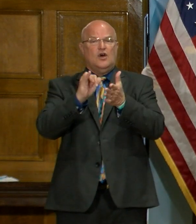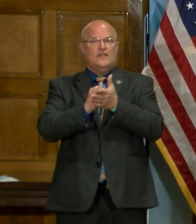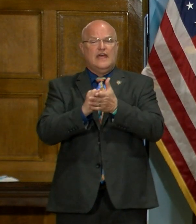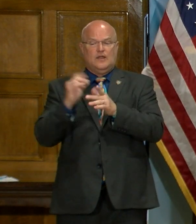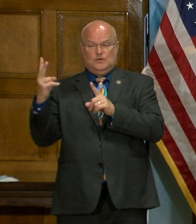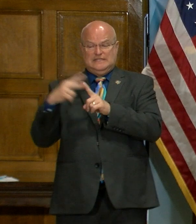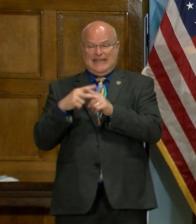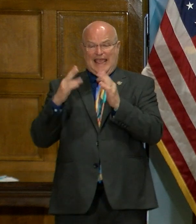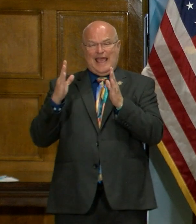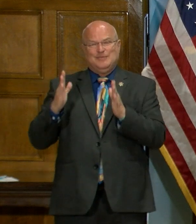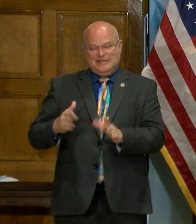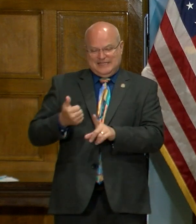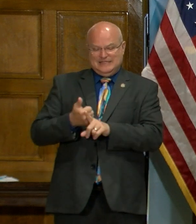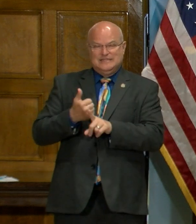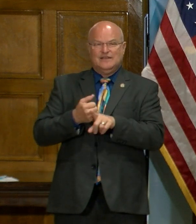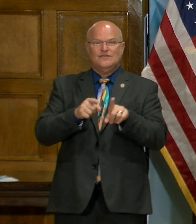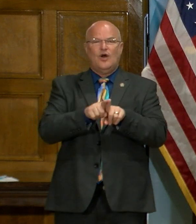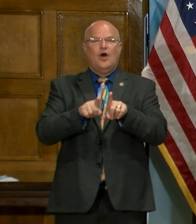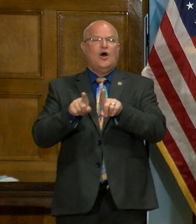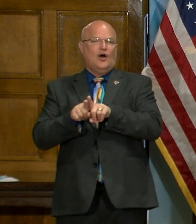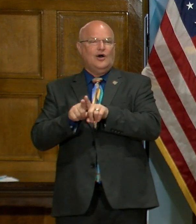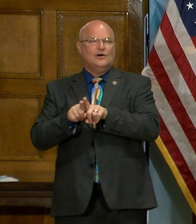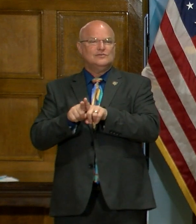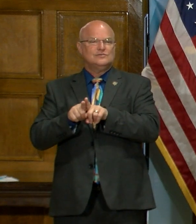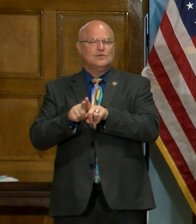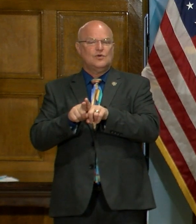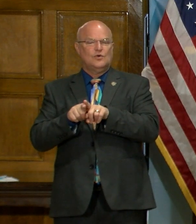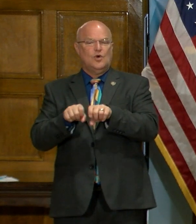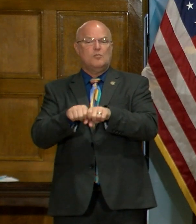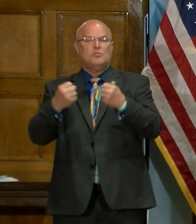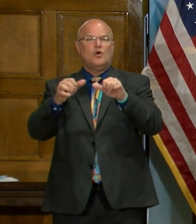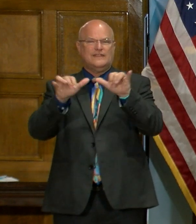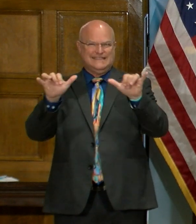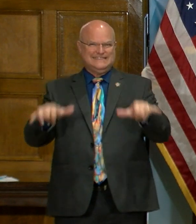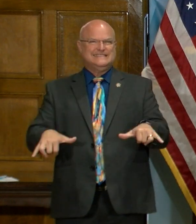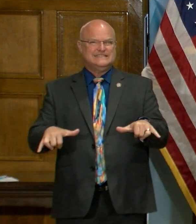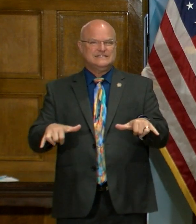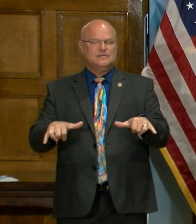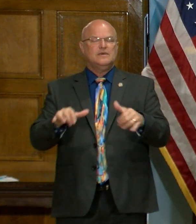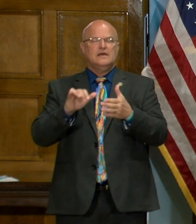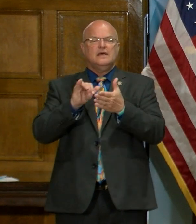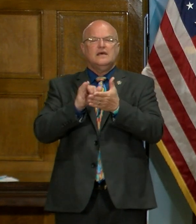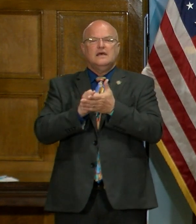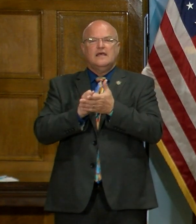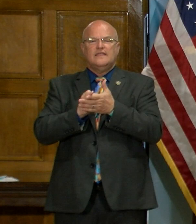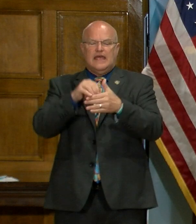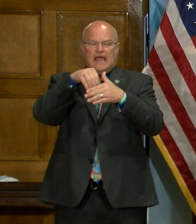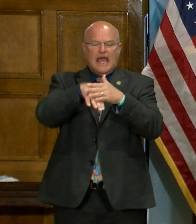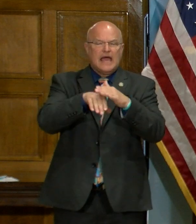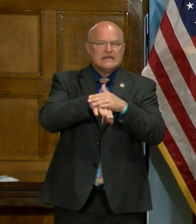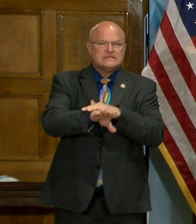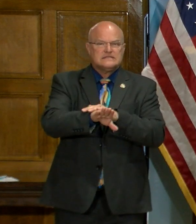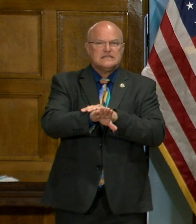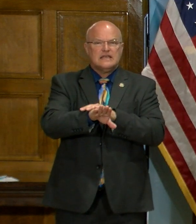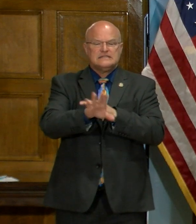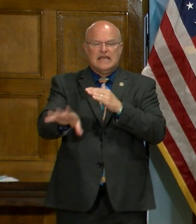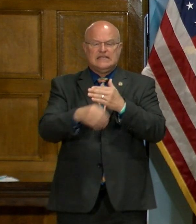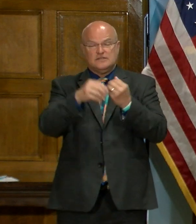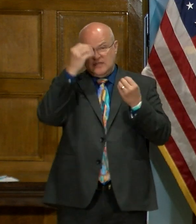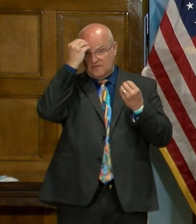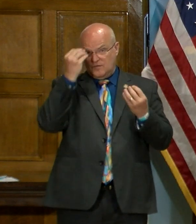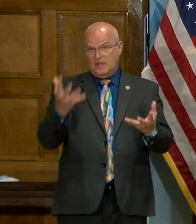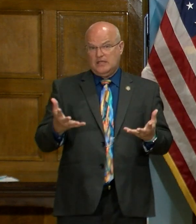an applicant who also breached the system that accessed the